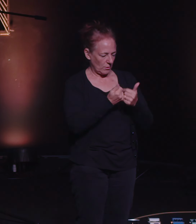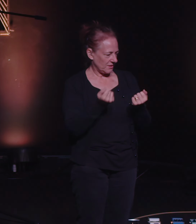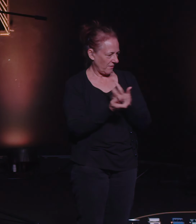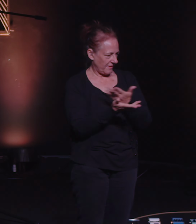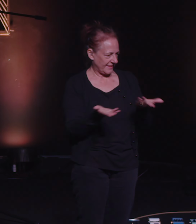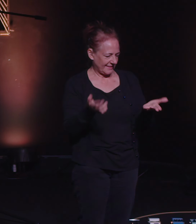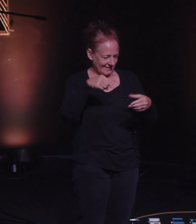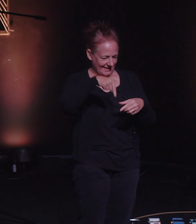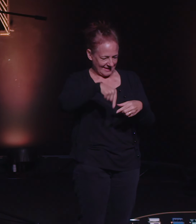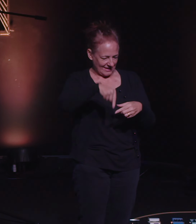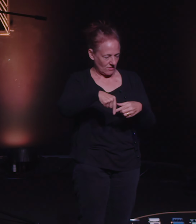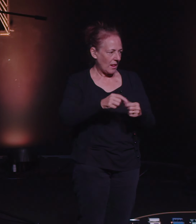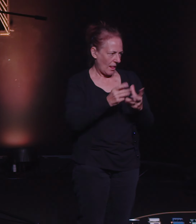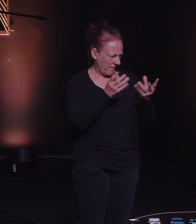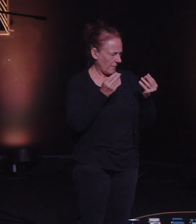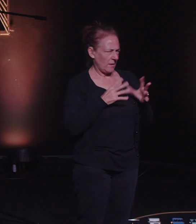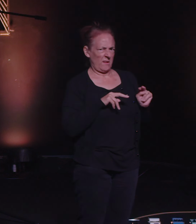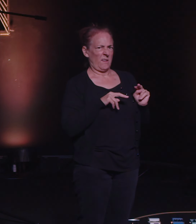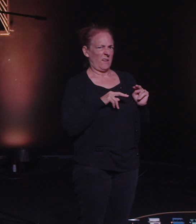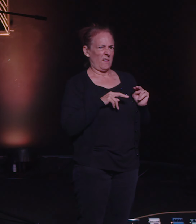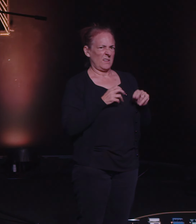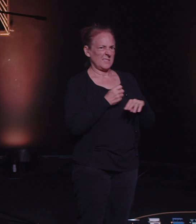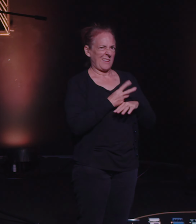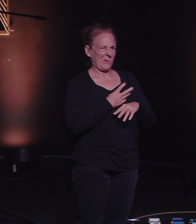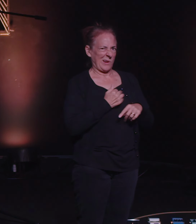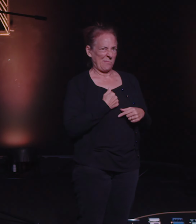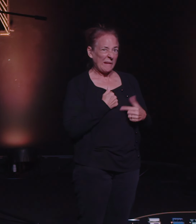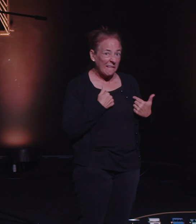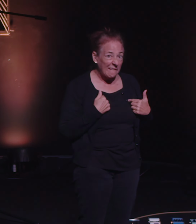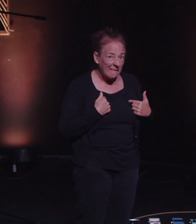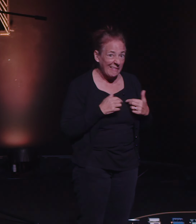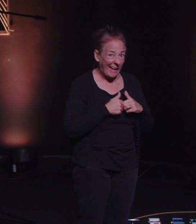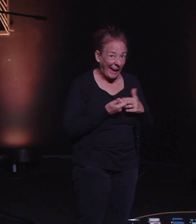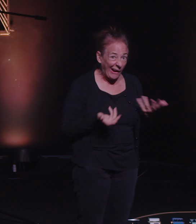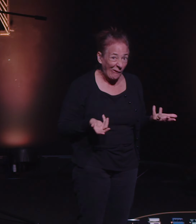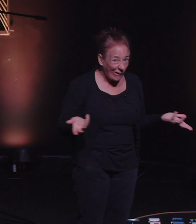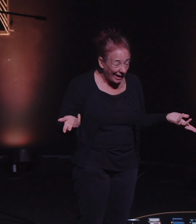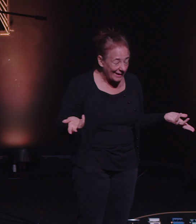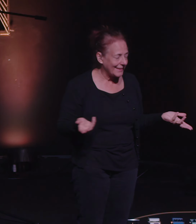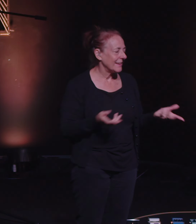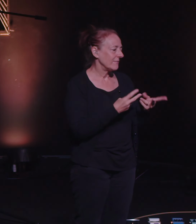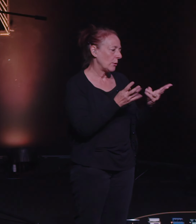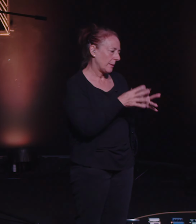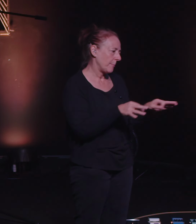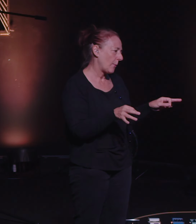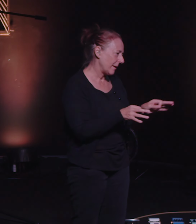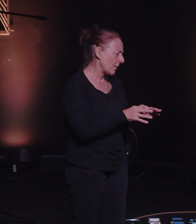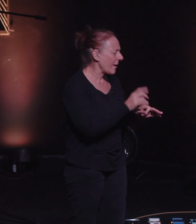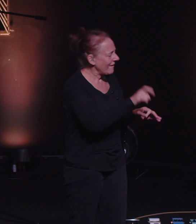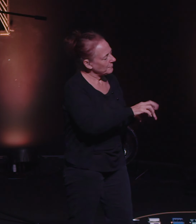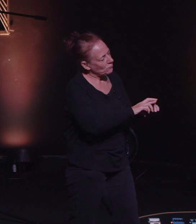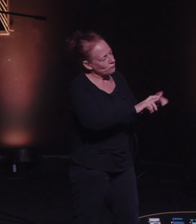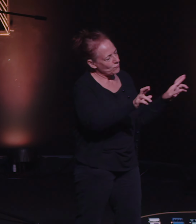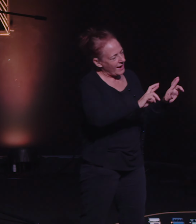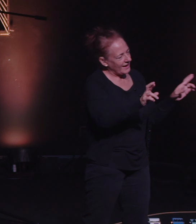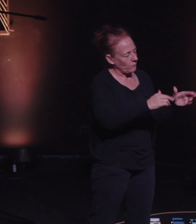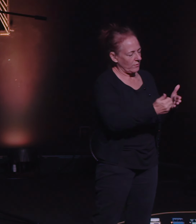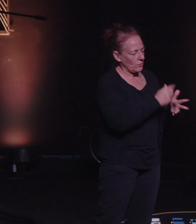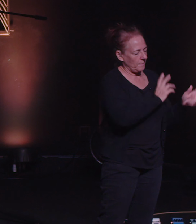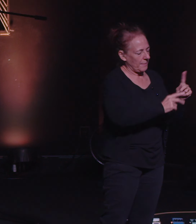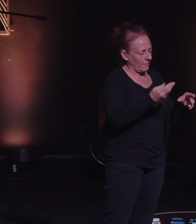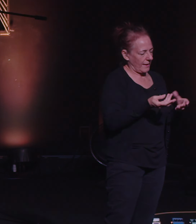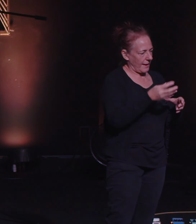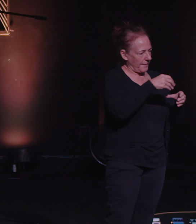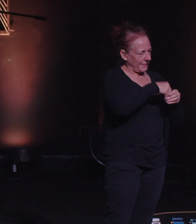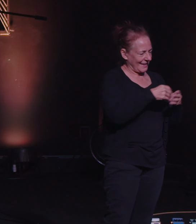all those things. So I get this is a lot of information. Again, this is the how. These things are really important. We have to be ready for when new people come